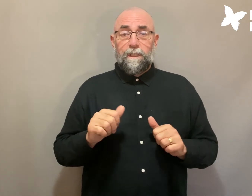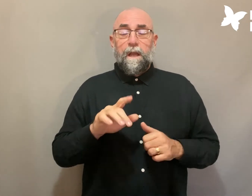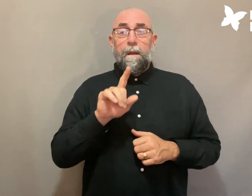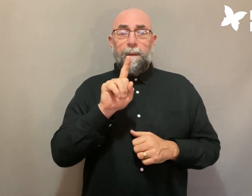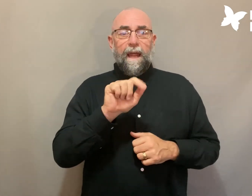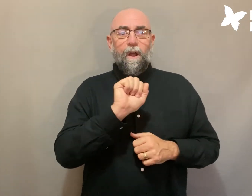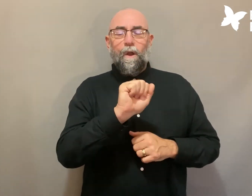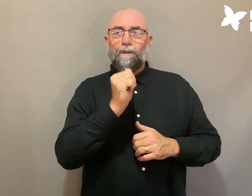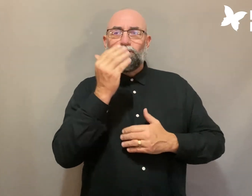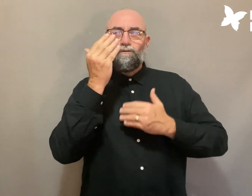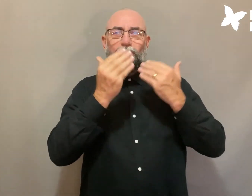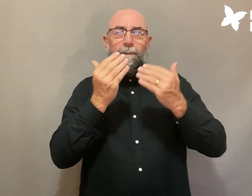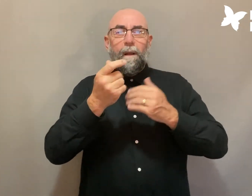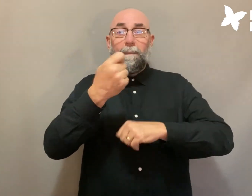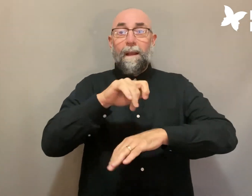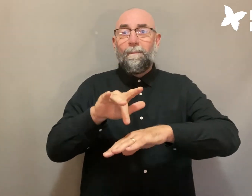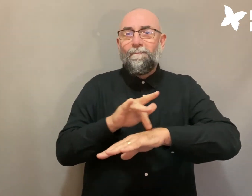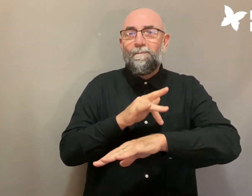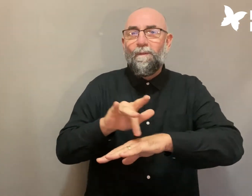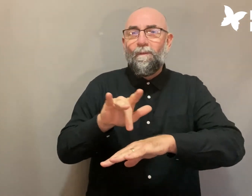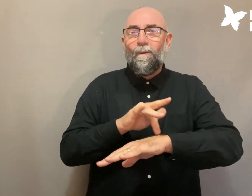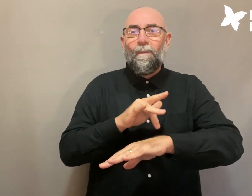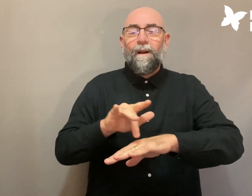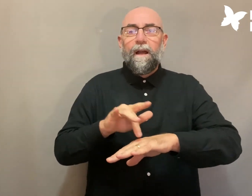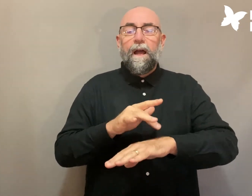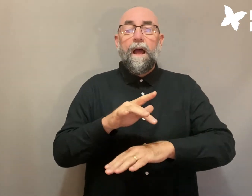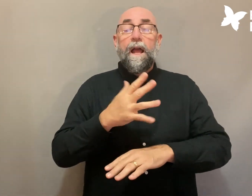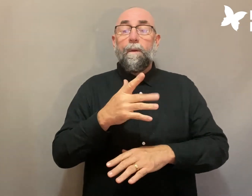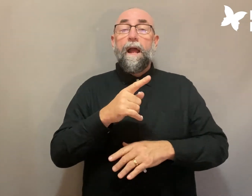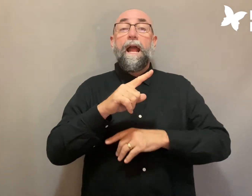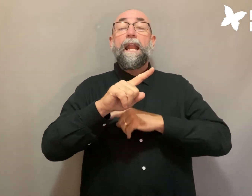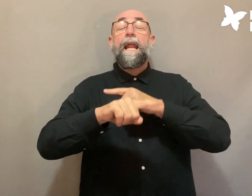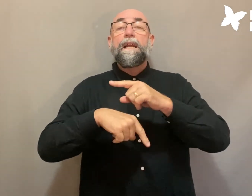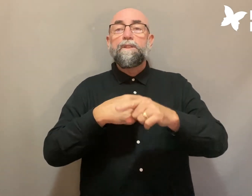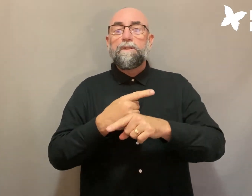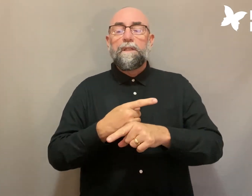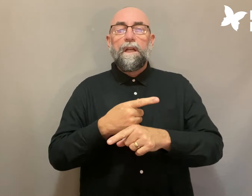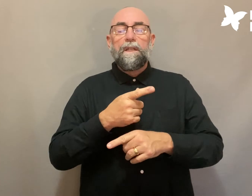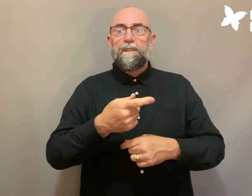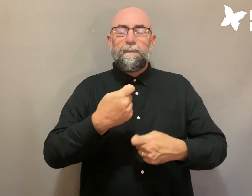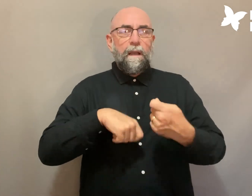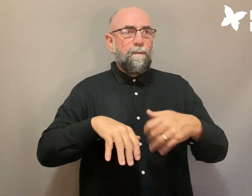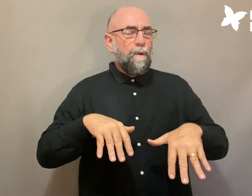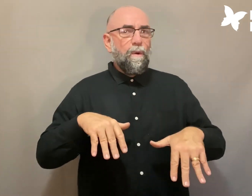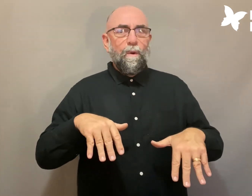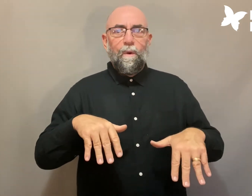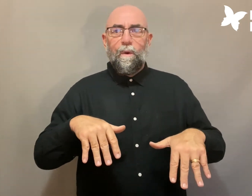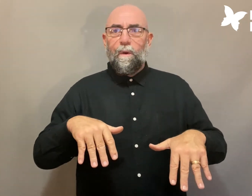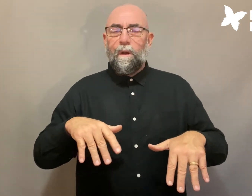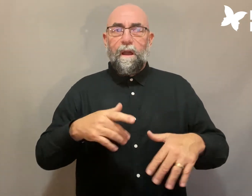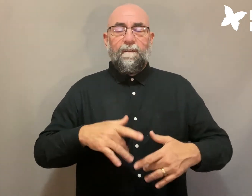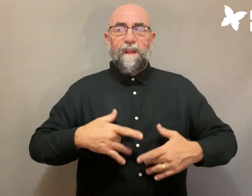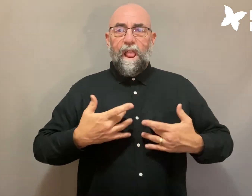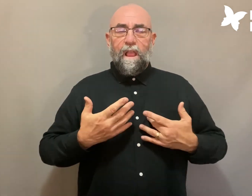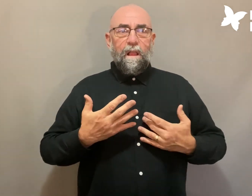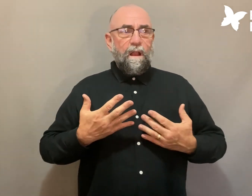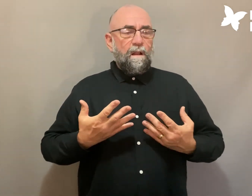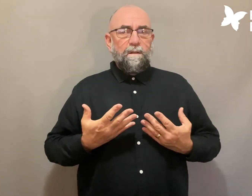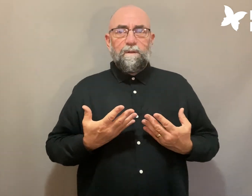of performing. That next year, she rarely left her room. A sense of emptiness took over, and she couldn't see